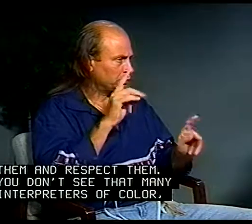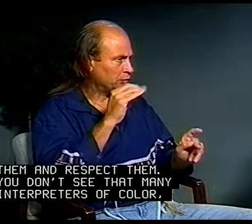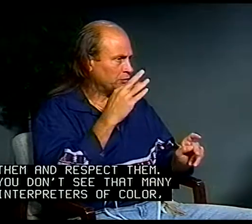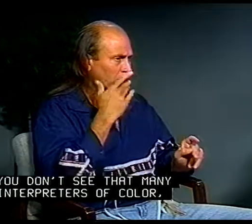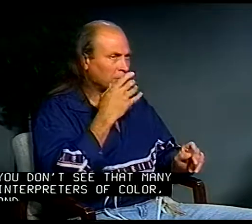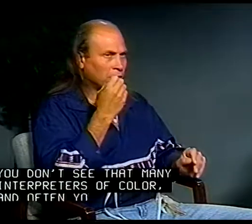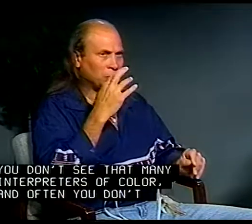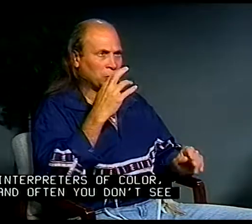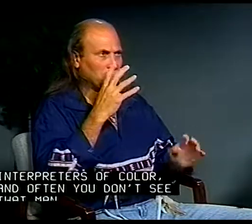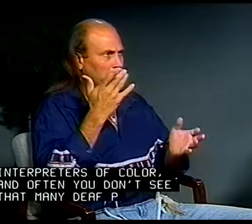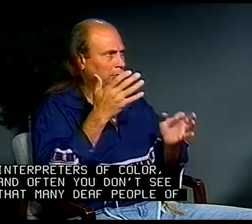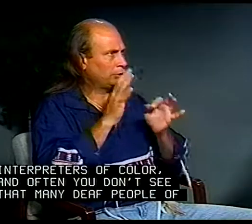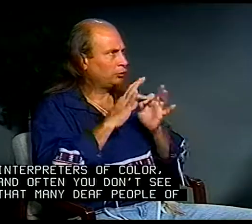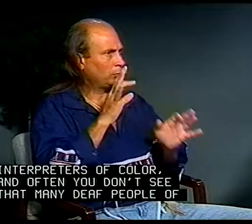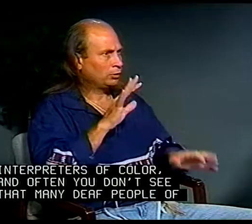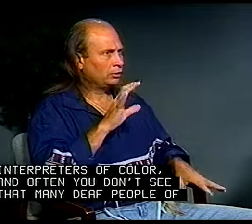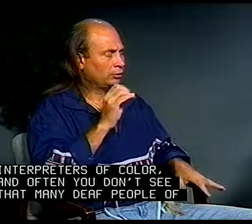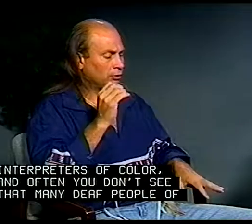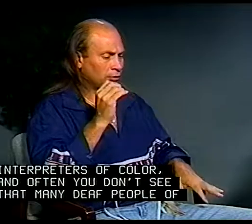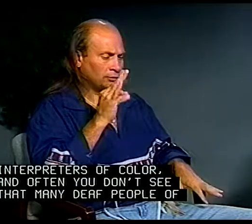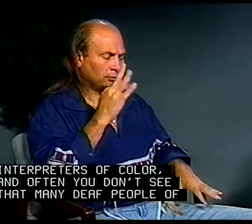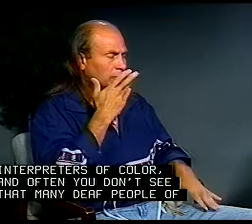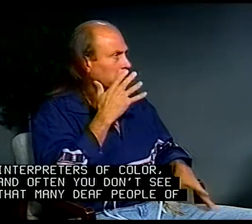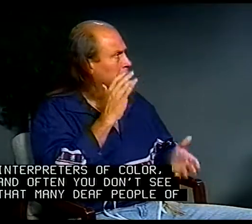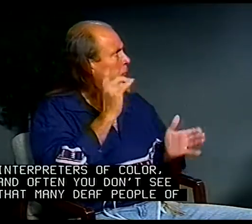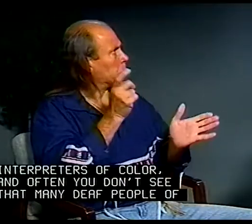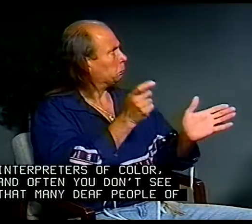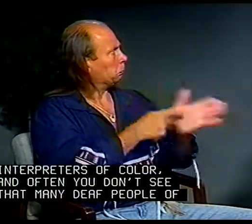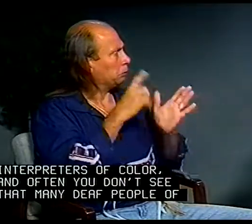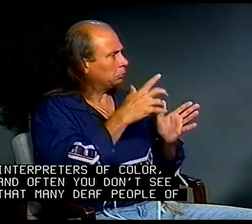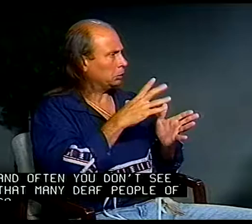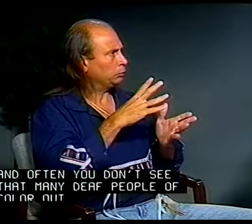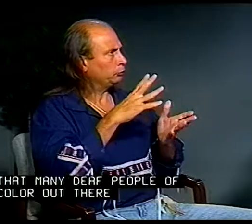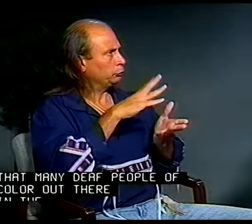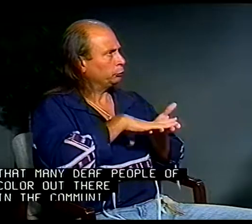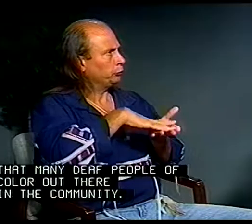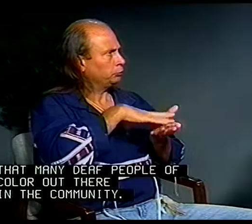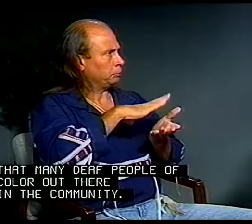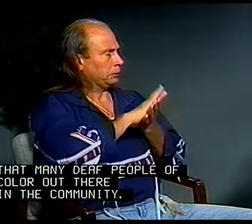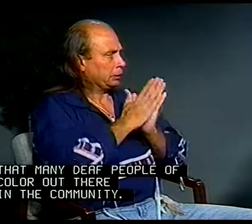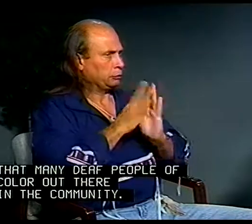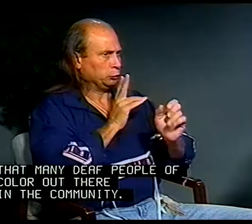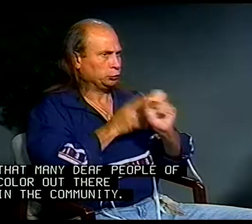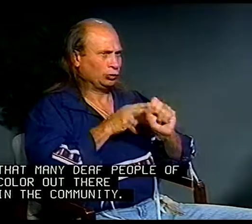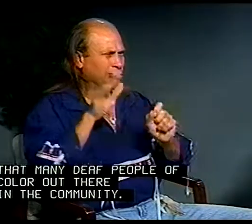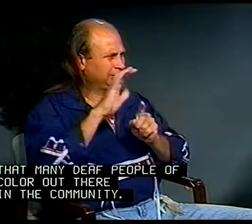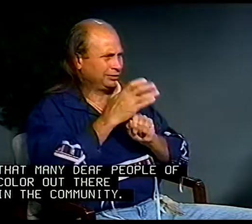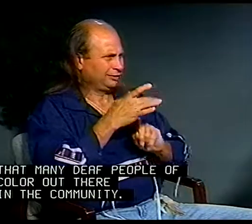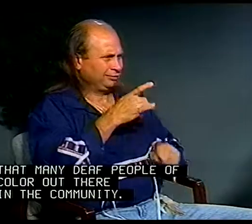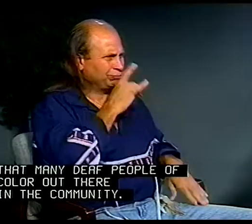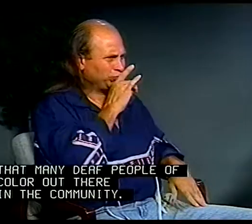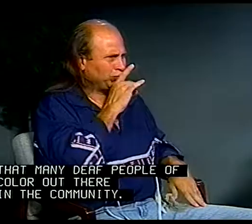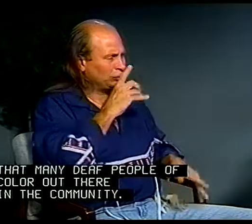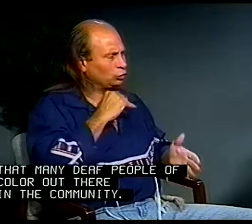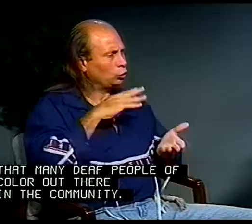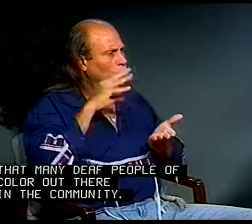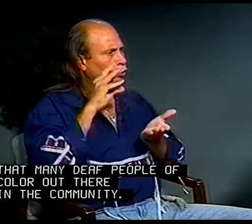many interpreters of color, and often you might not see deaf people of color out there in the community,